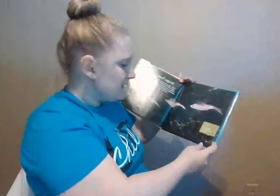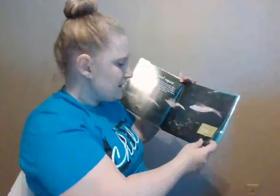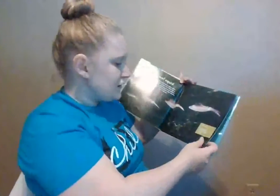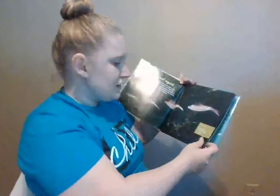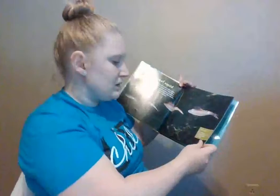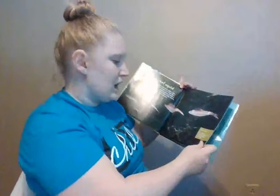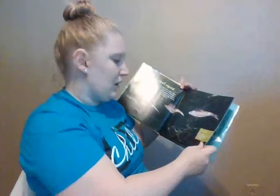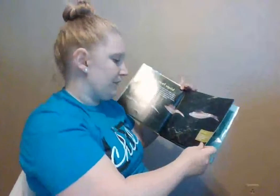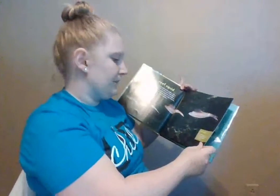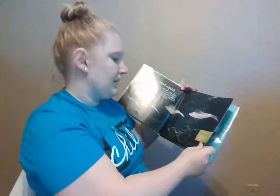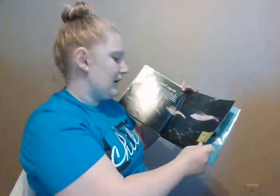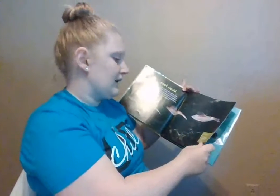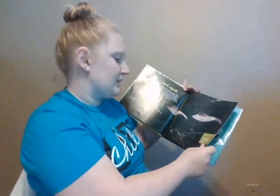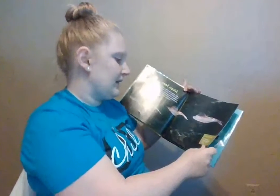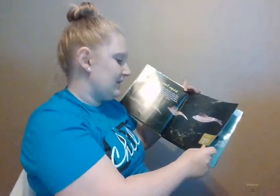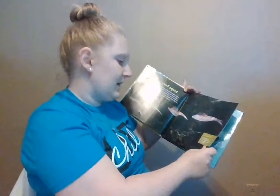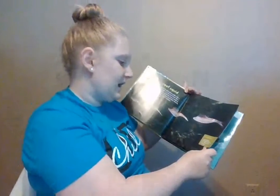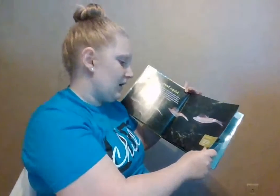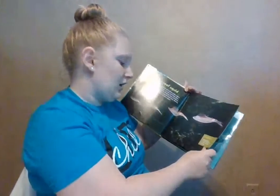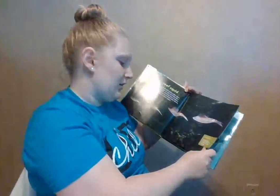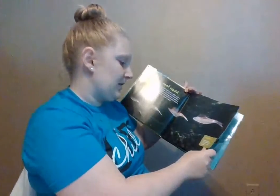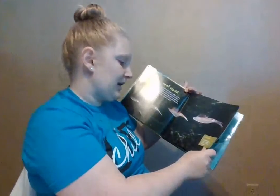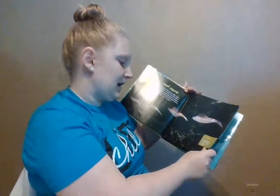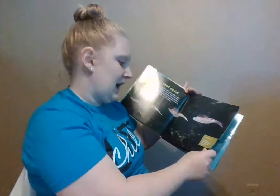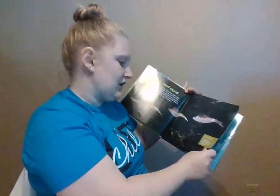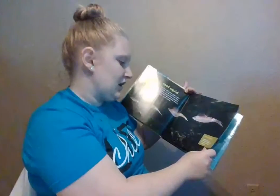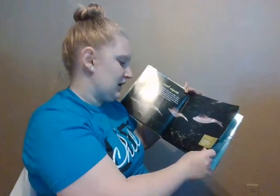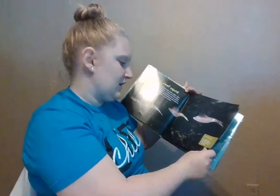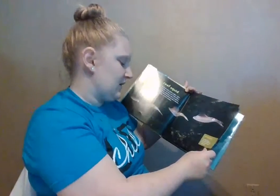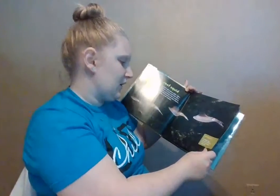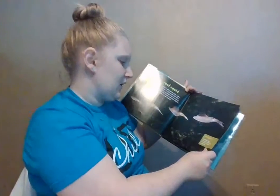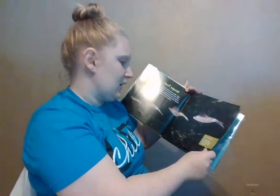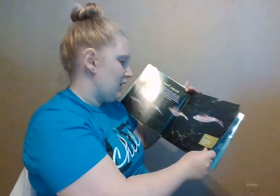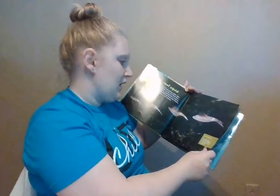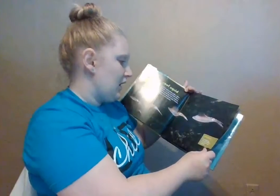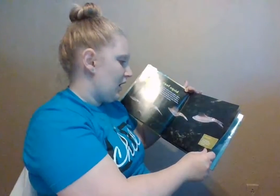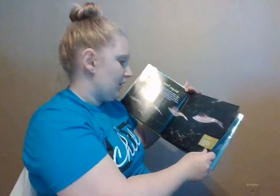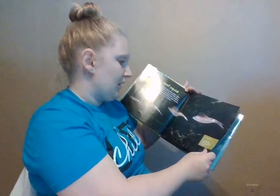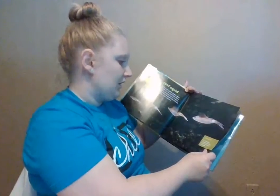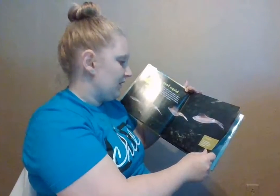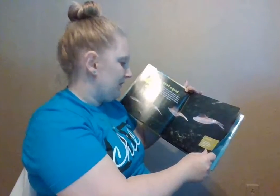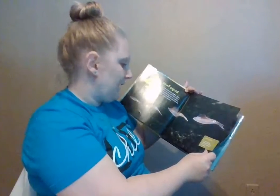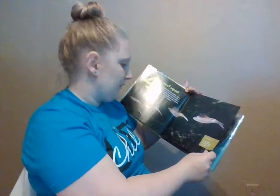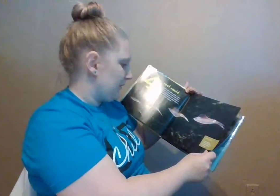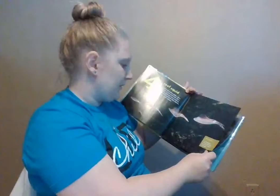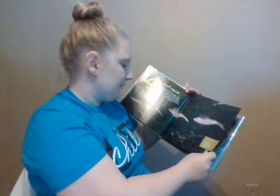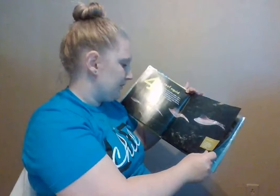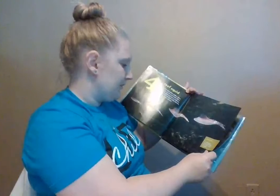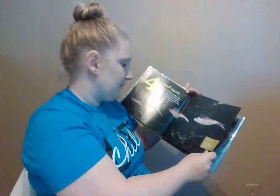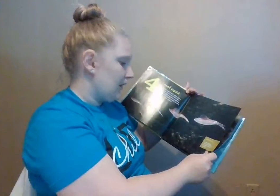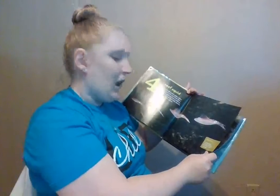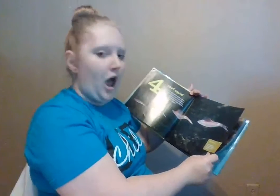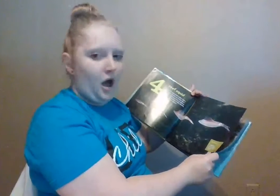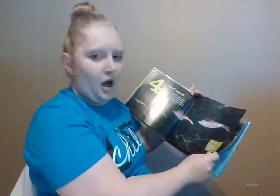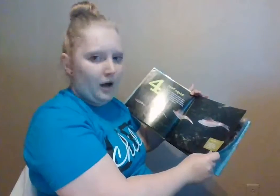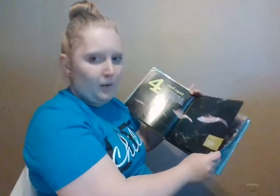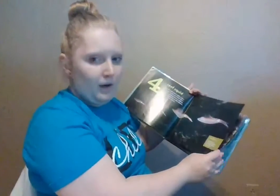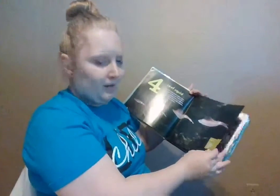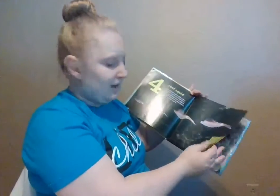Did you know a squid's many arms are attached in a circle around its mouth? Oh wow, that's